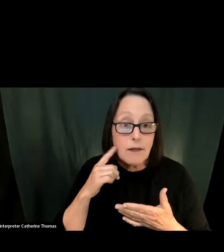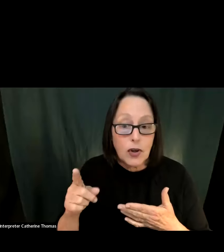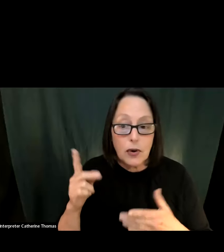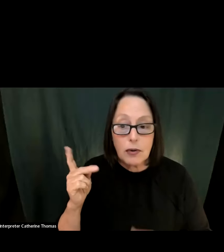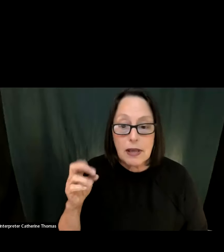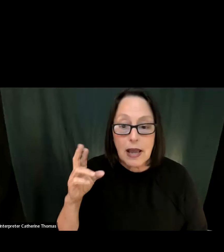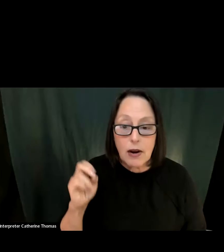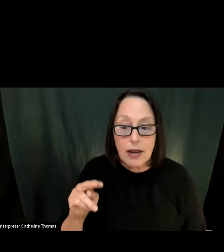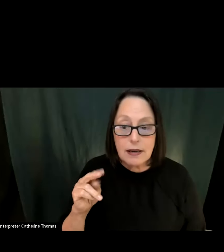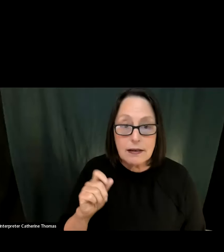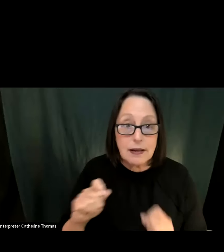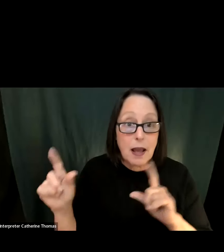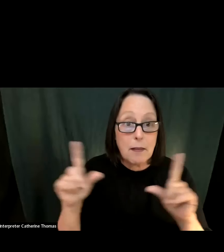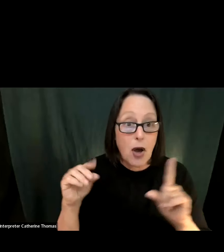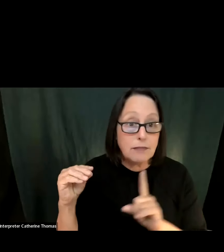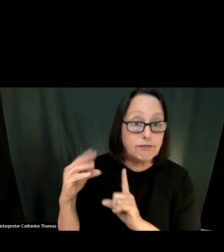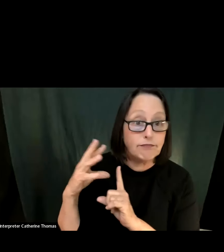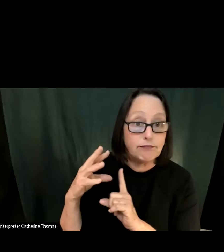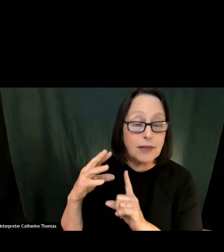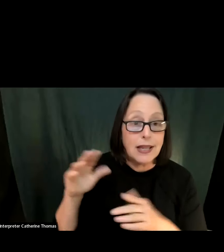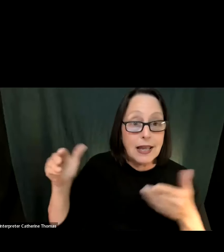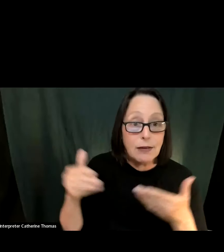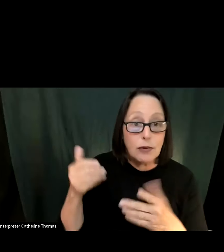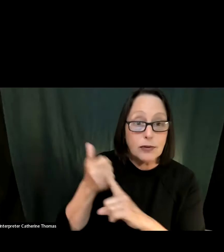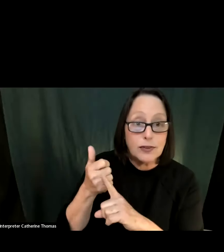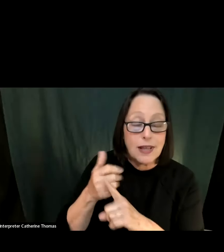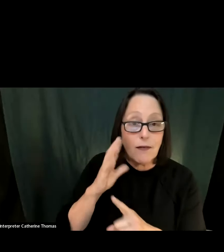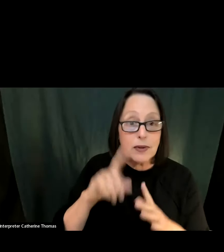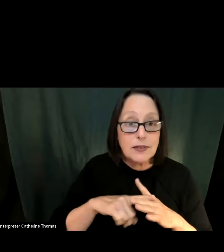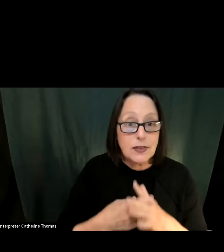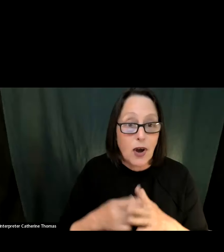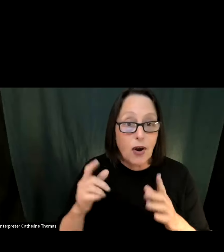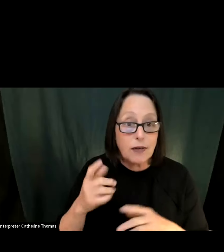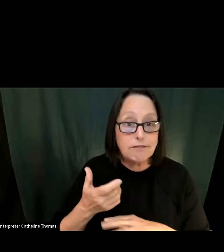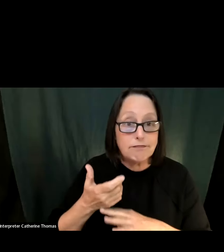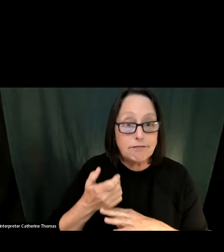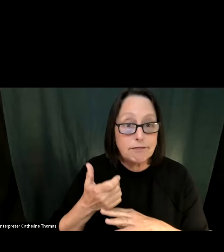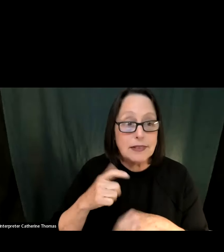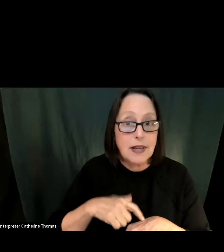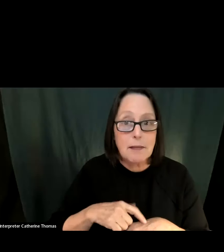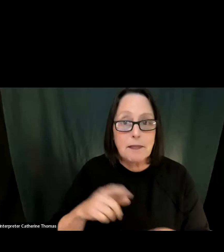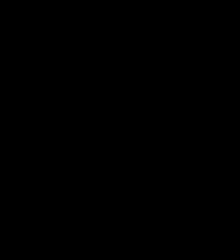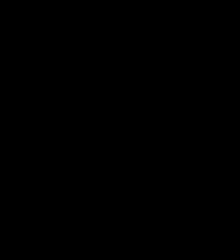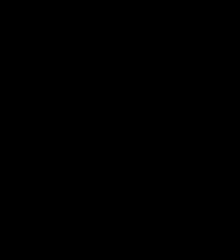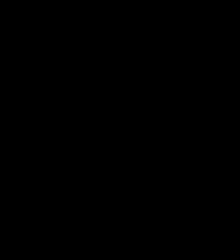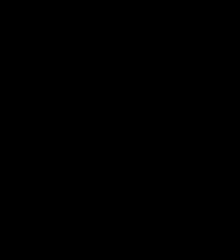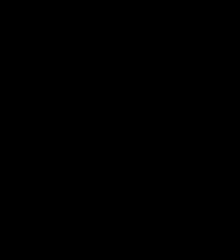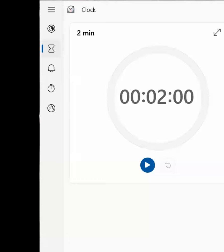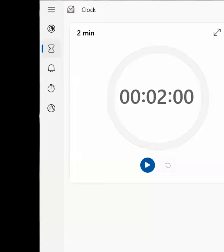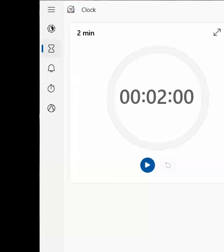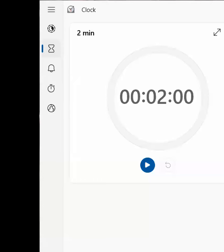on camera, introduce yourself, and we will start the clock here. Thank you. Can you hear me